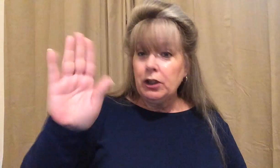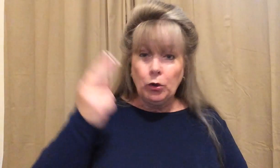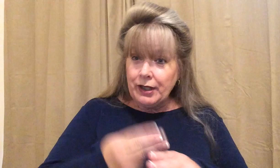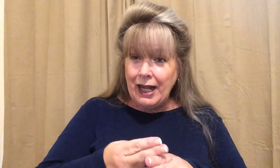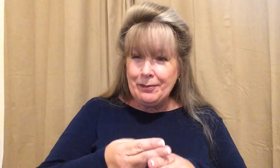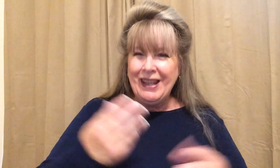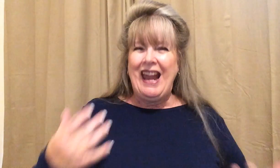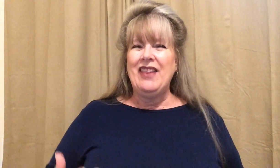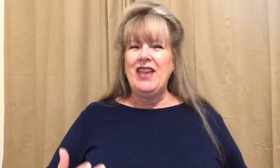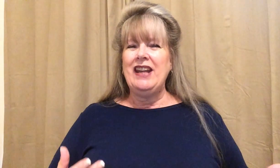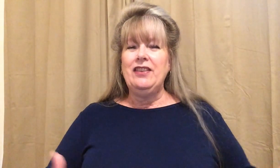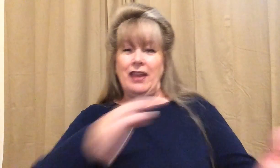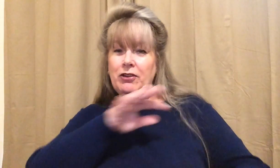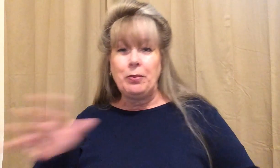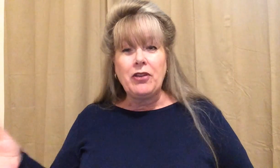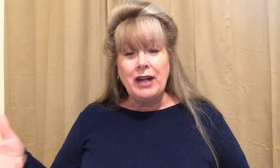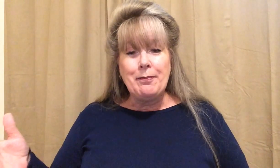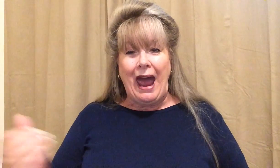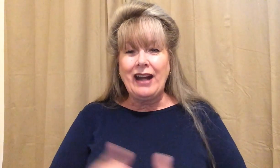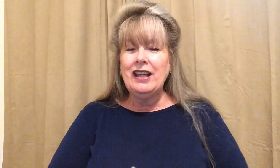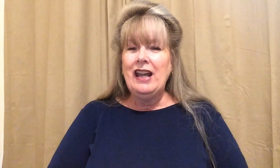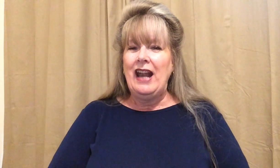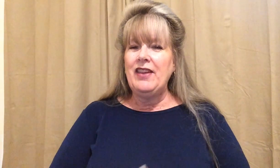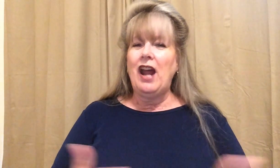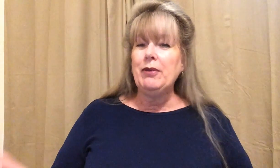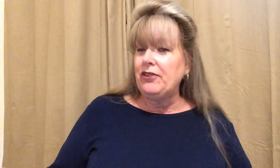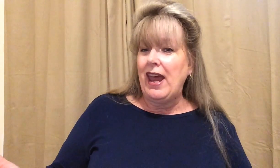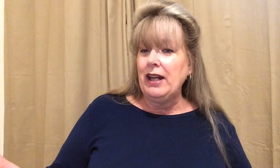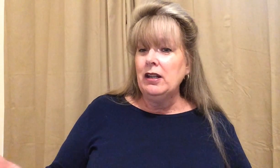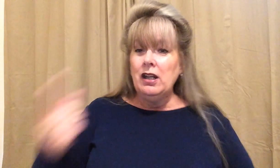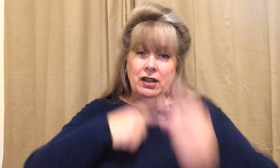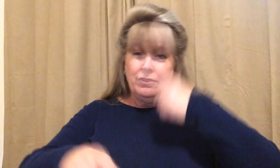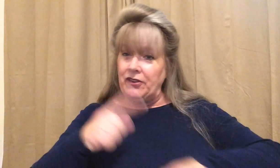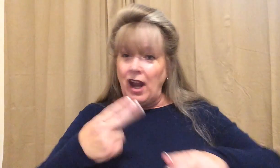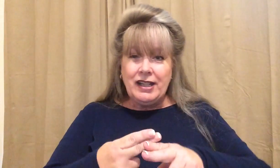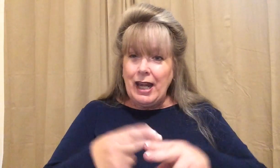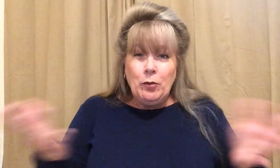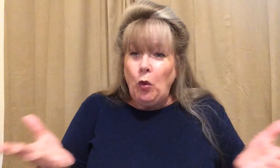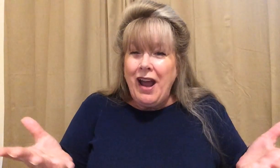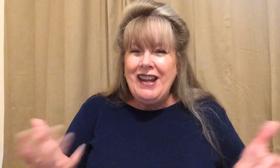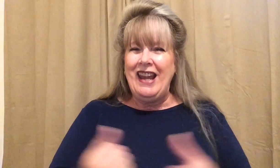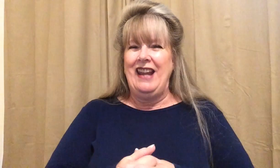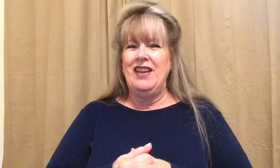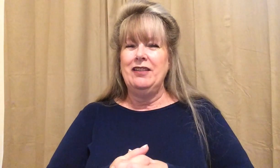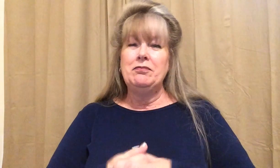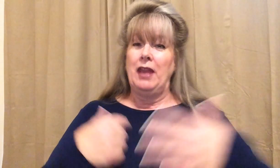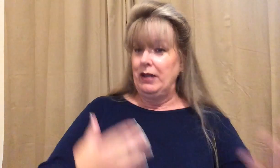your name, and then they would spell their name back, and then I would say sign name what, and then they would give me